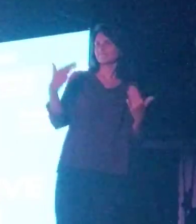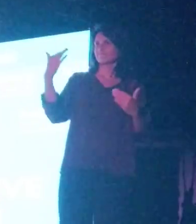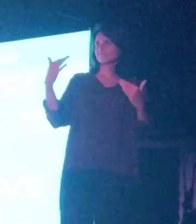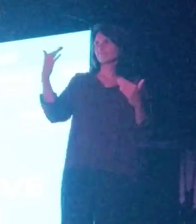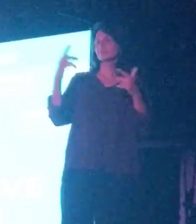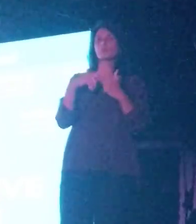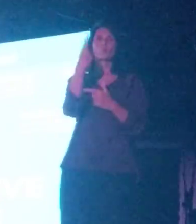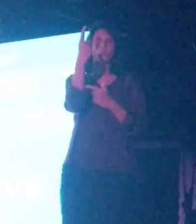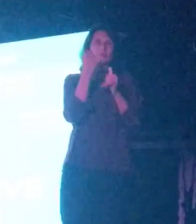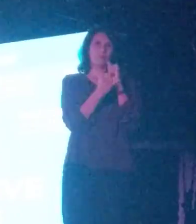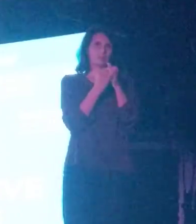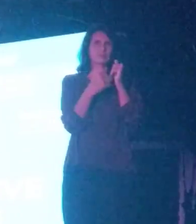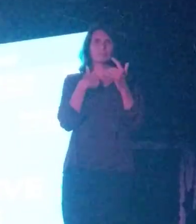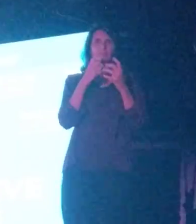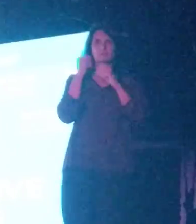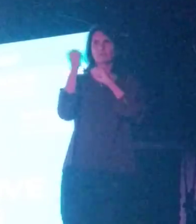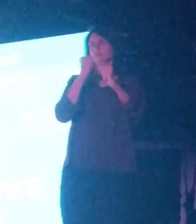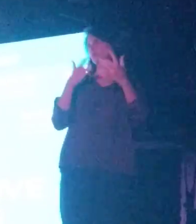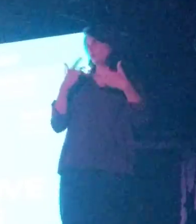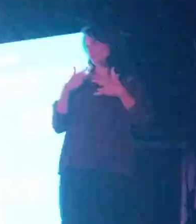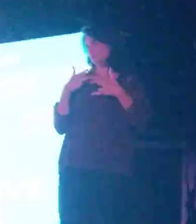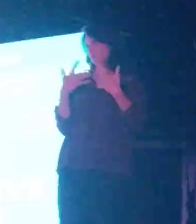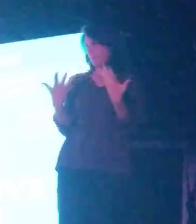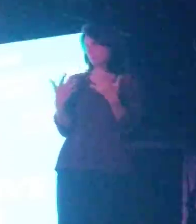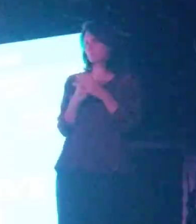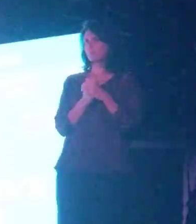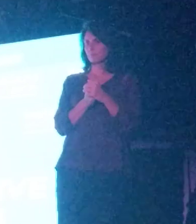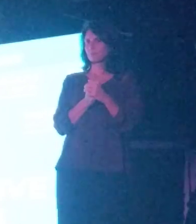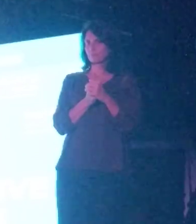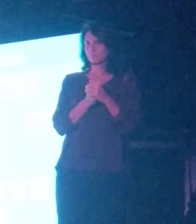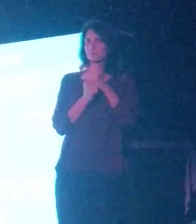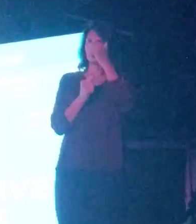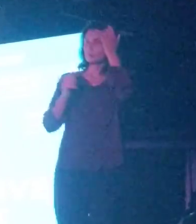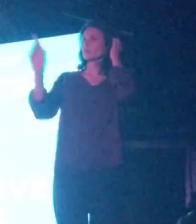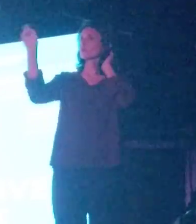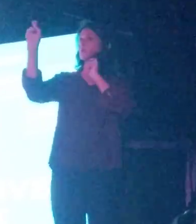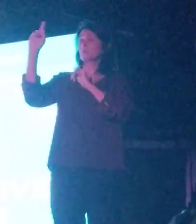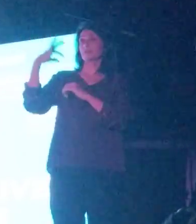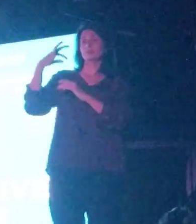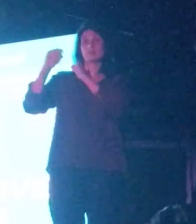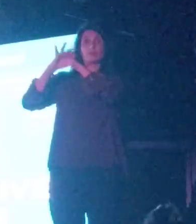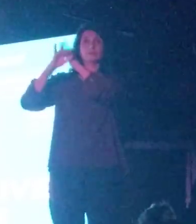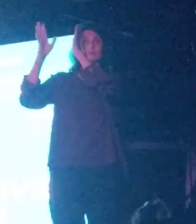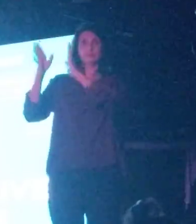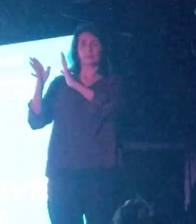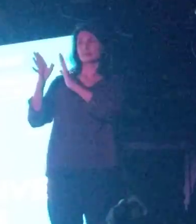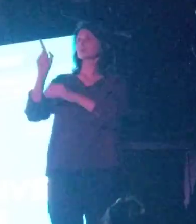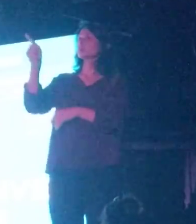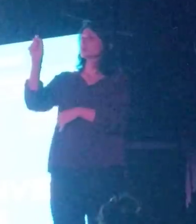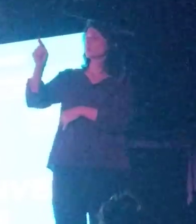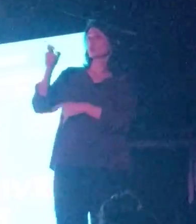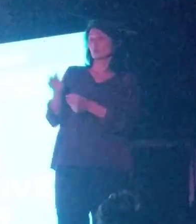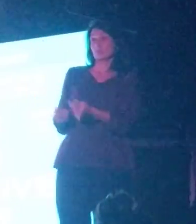this. So Republican candidates are told to spend 40% of their advertising